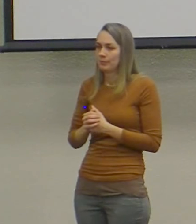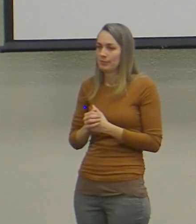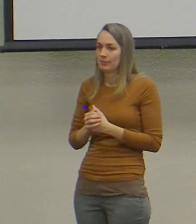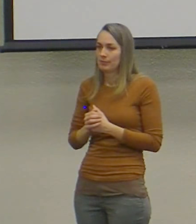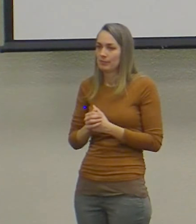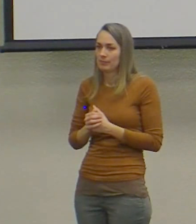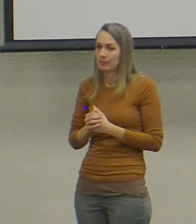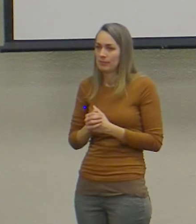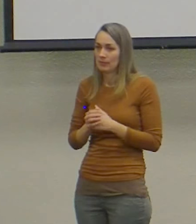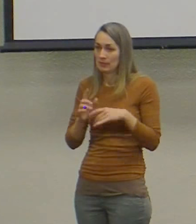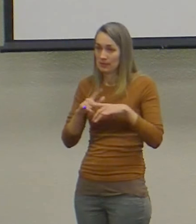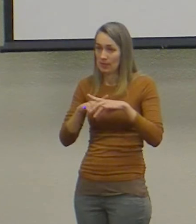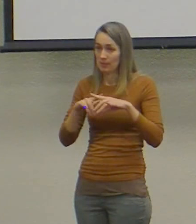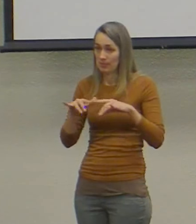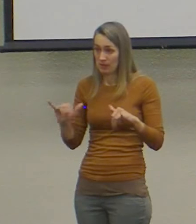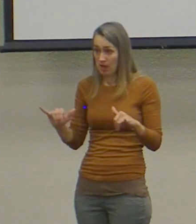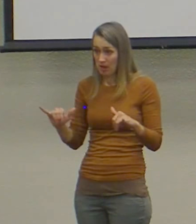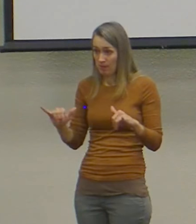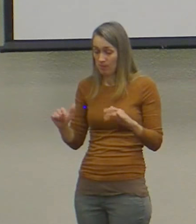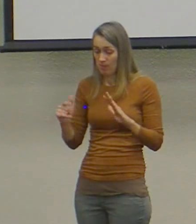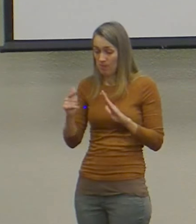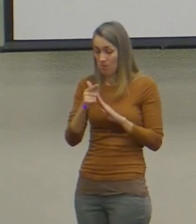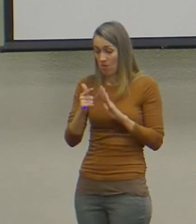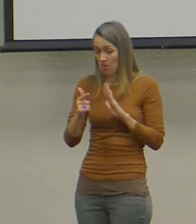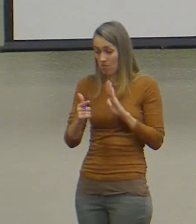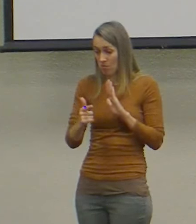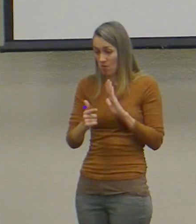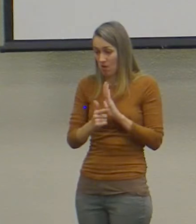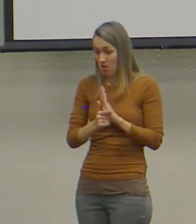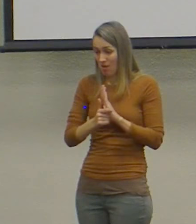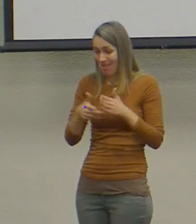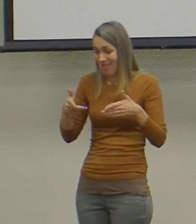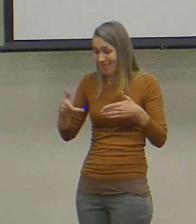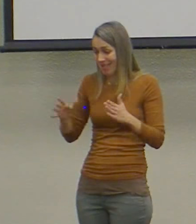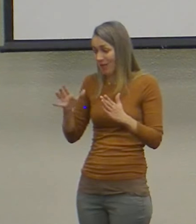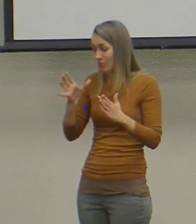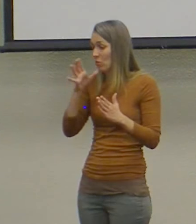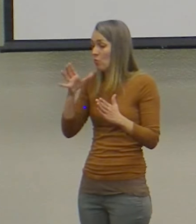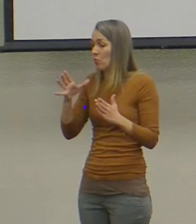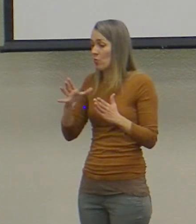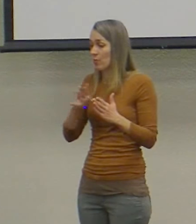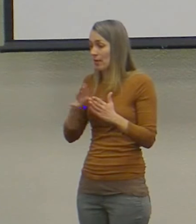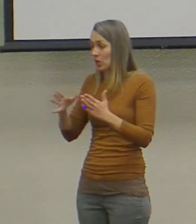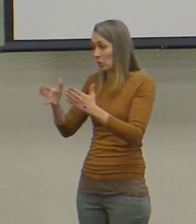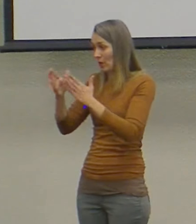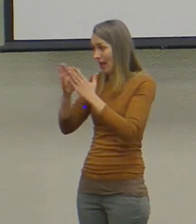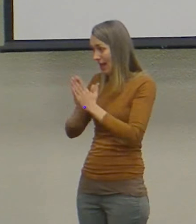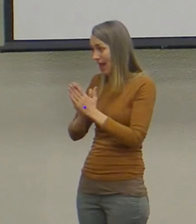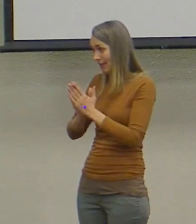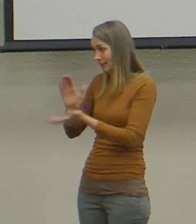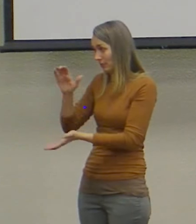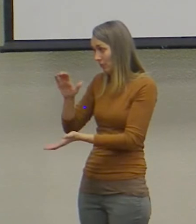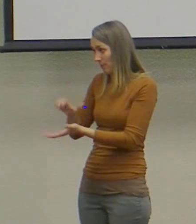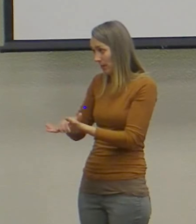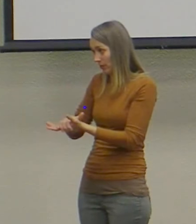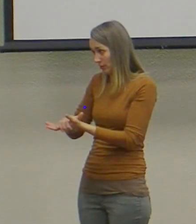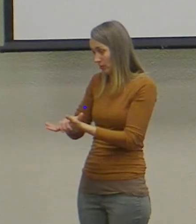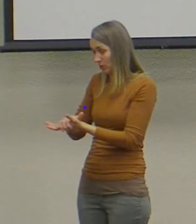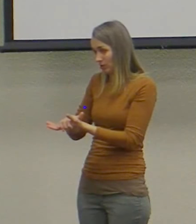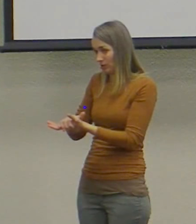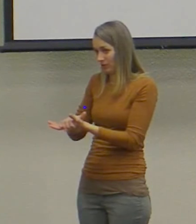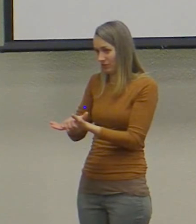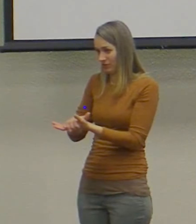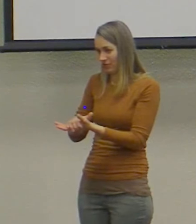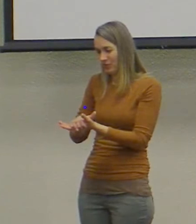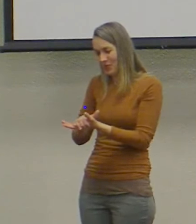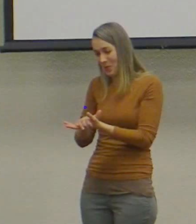But yet at the same time, the law allows for a woman to ask a man for marriage. And in this phrase is